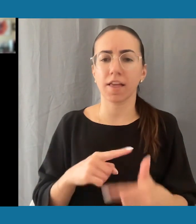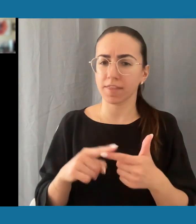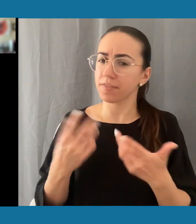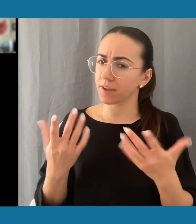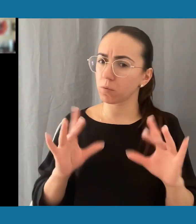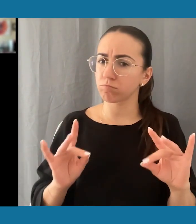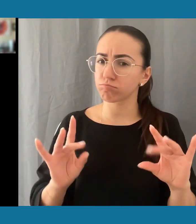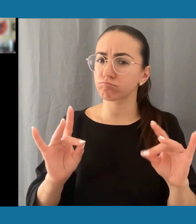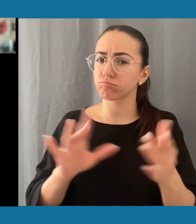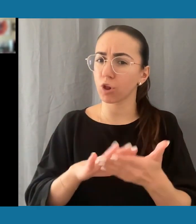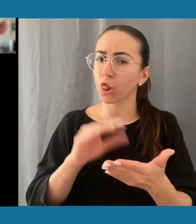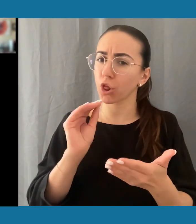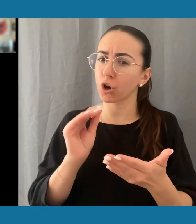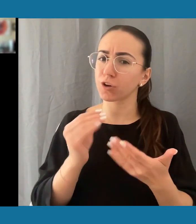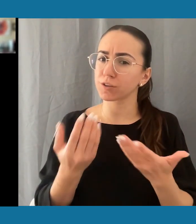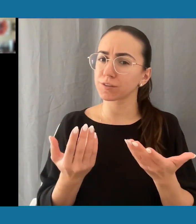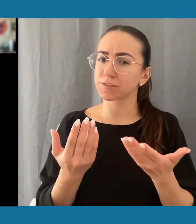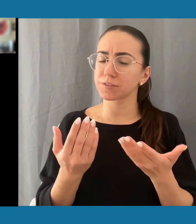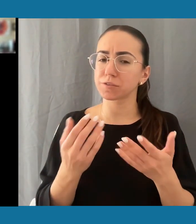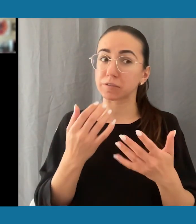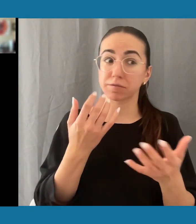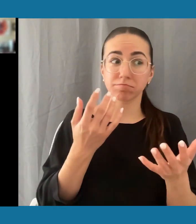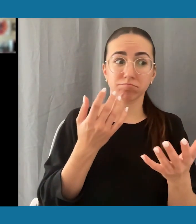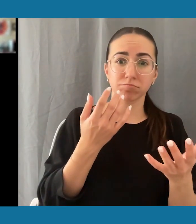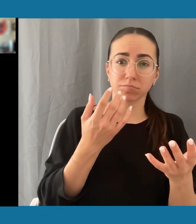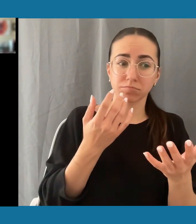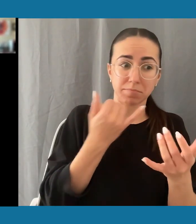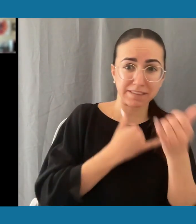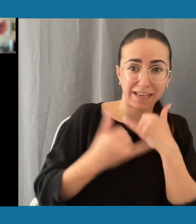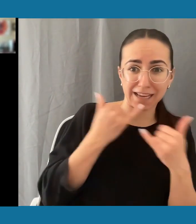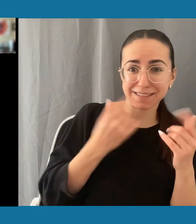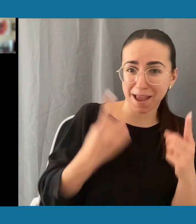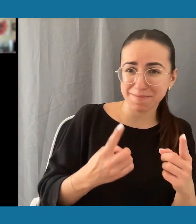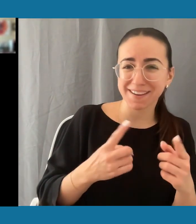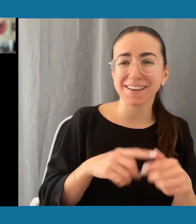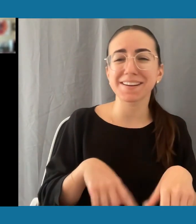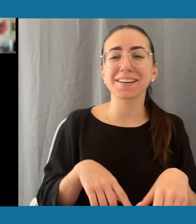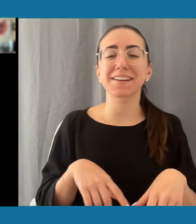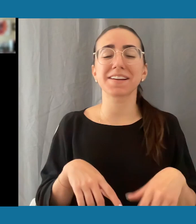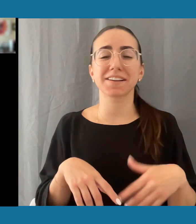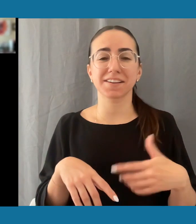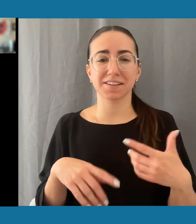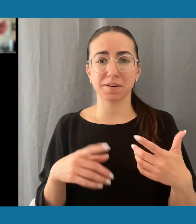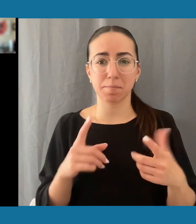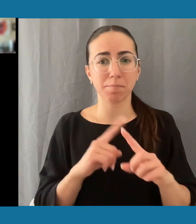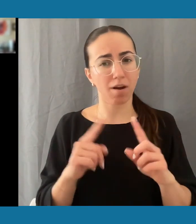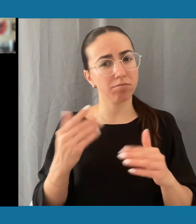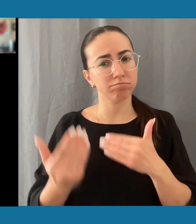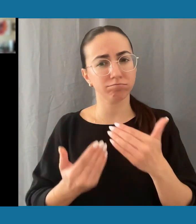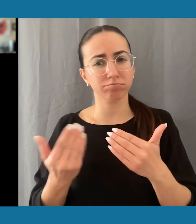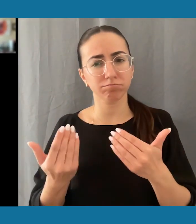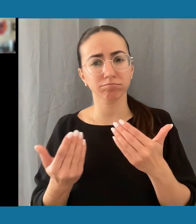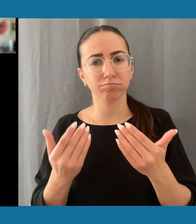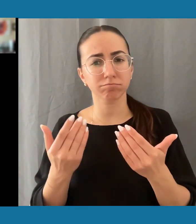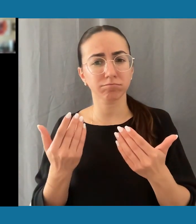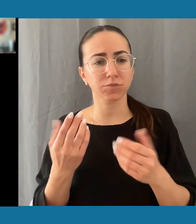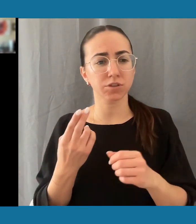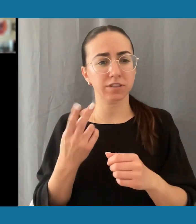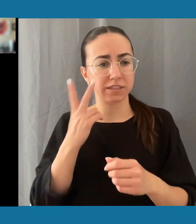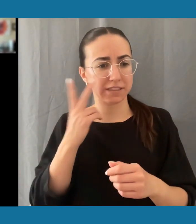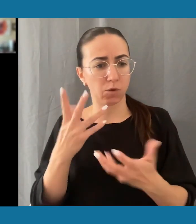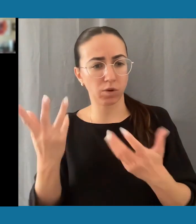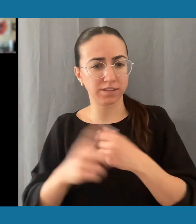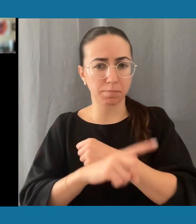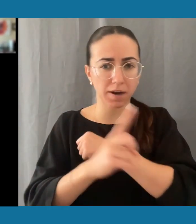mistakes, and making their own decisions and facing the consequences of that, whether that be good or bad, it